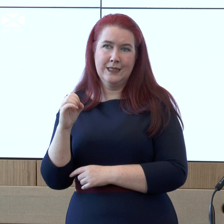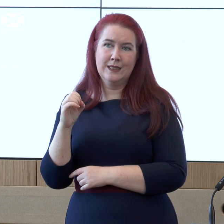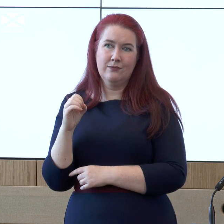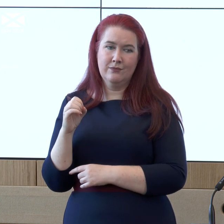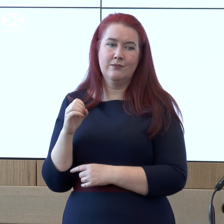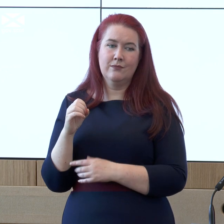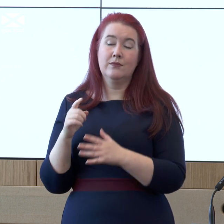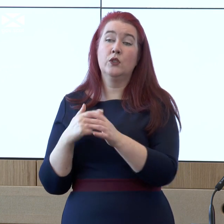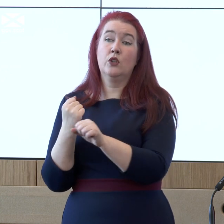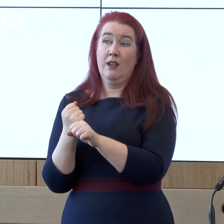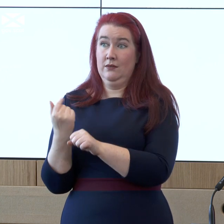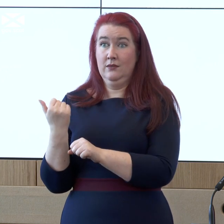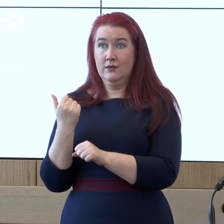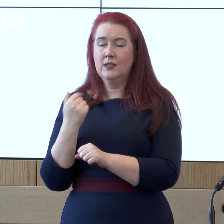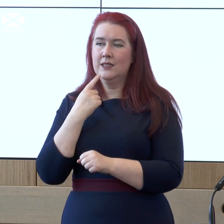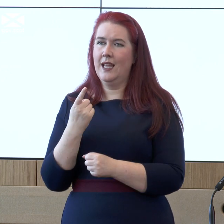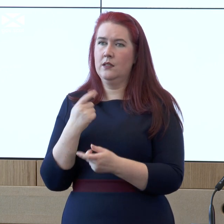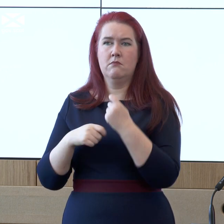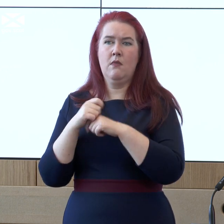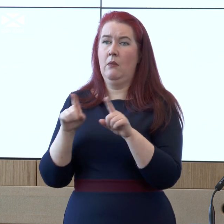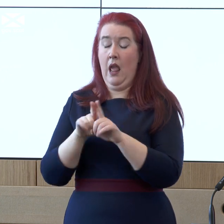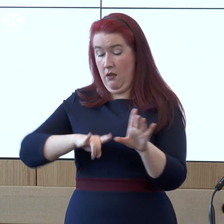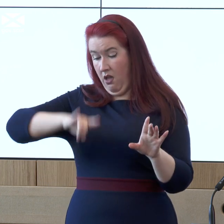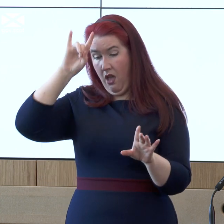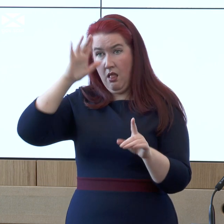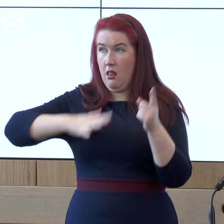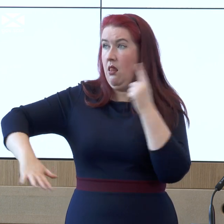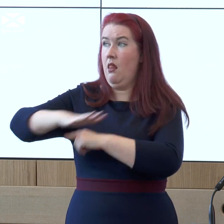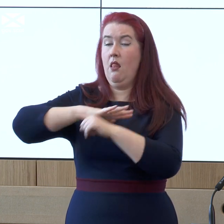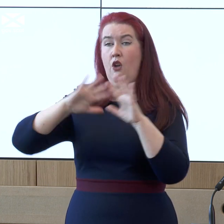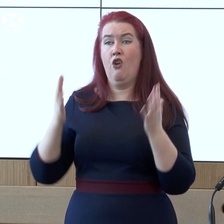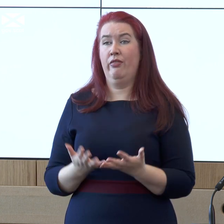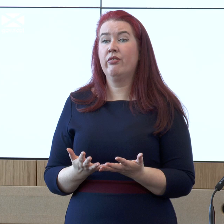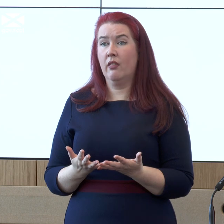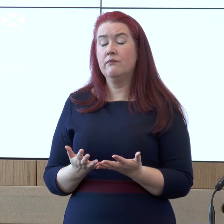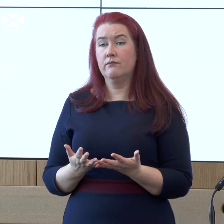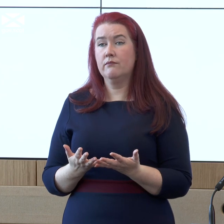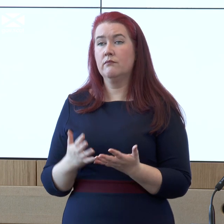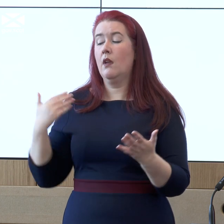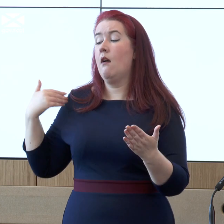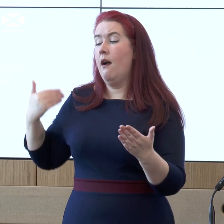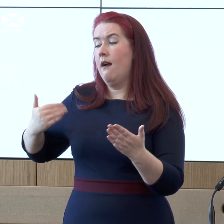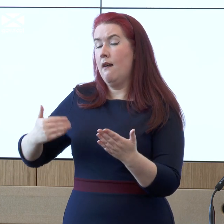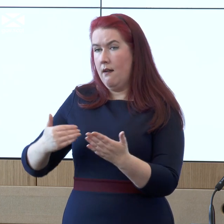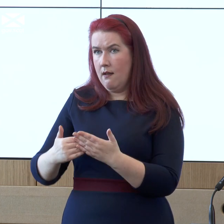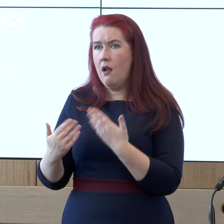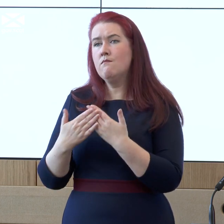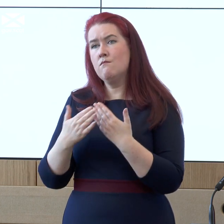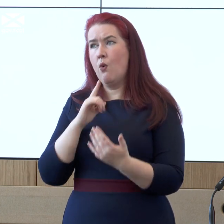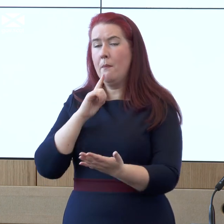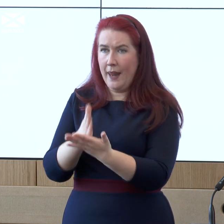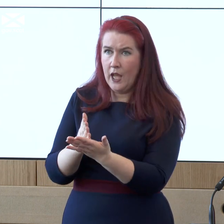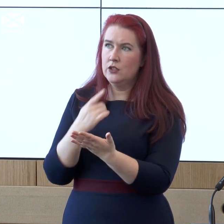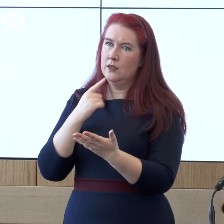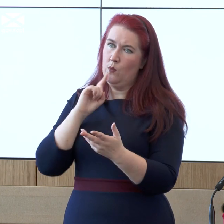that would create a hellscape on Earth. Since then, of course, more pledges have been made to reduce emissions, and